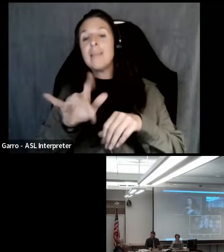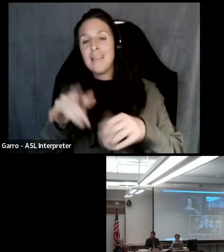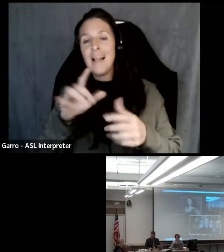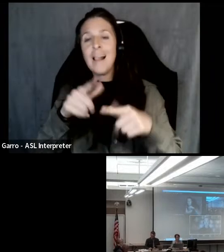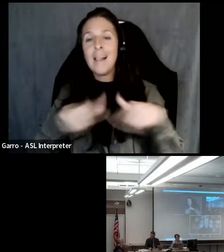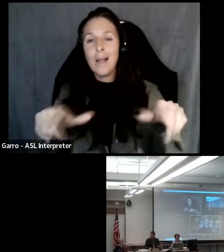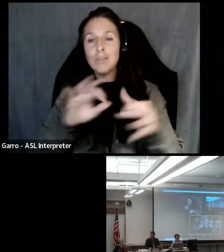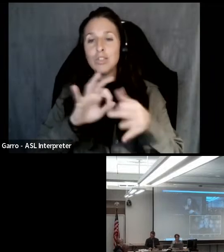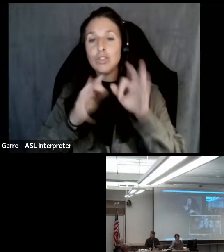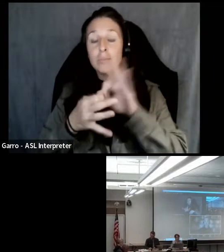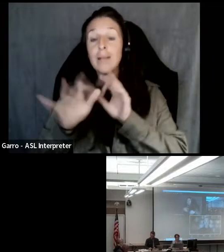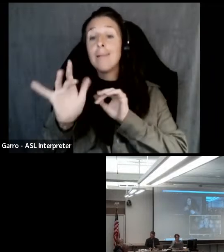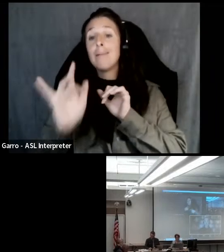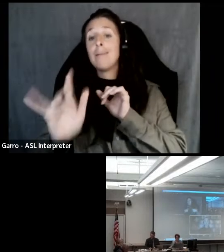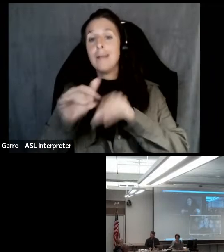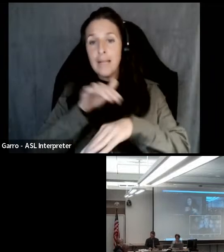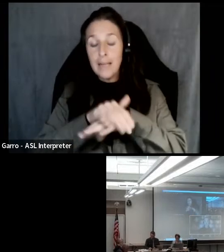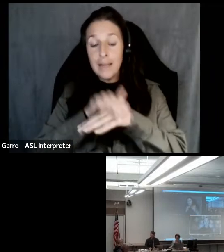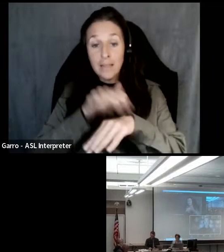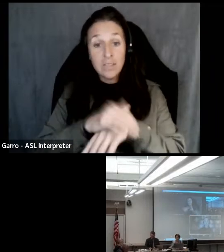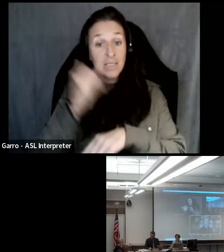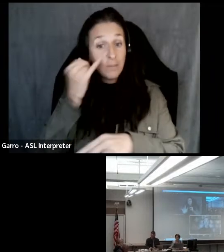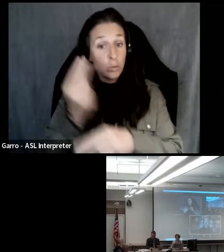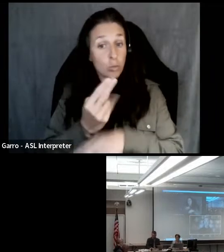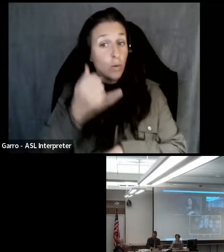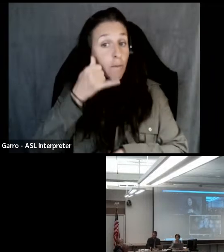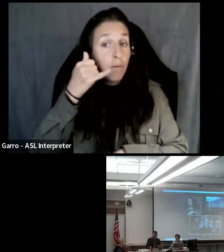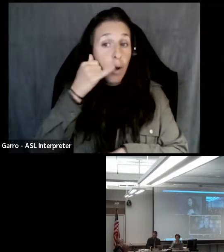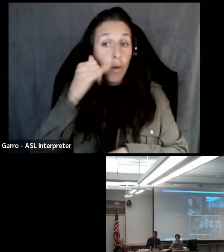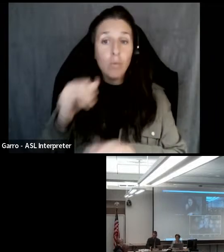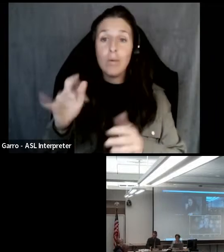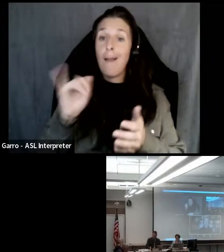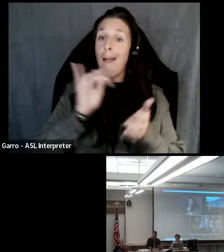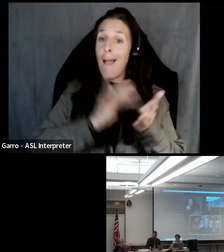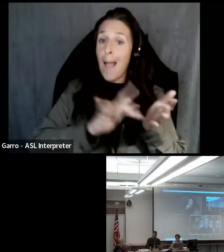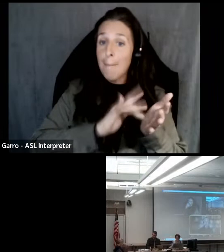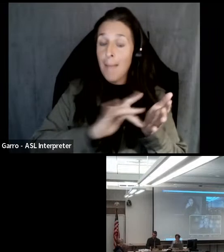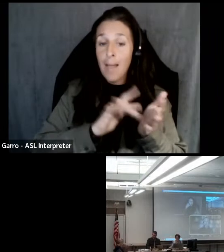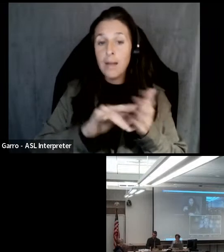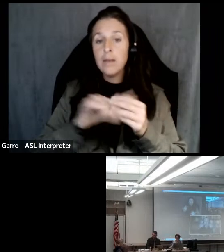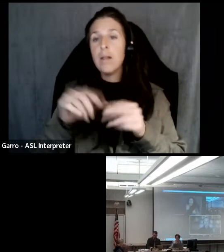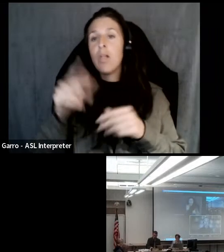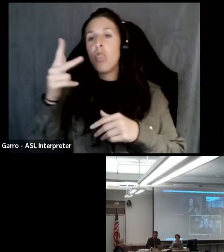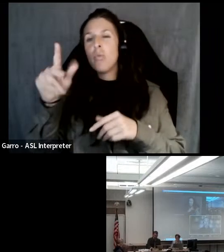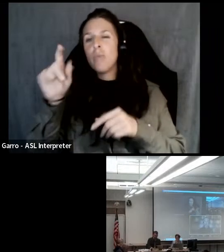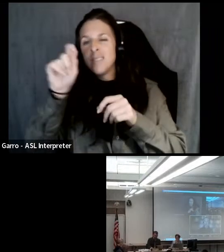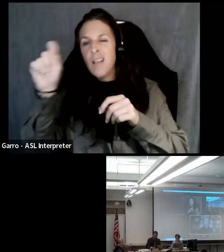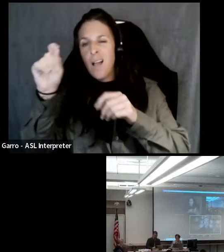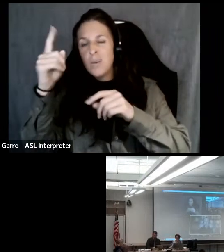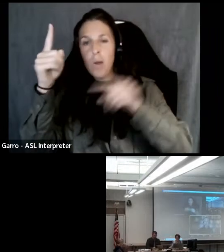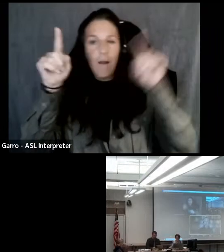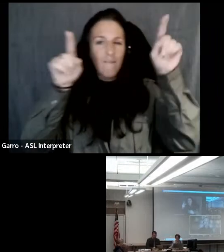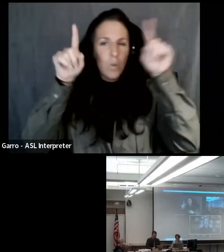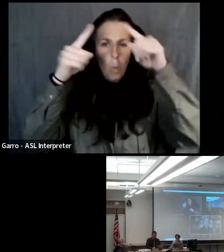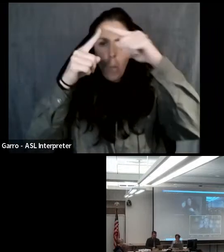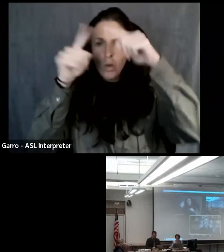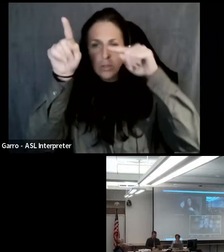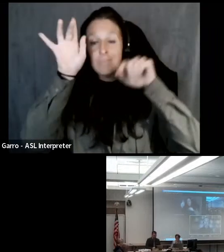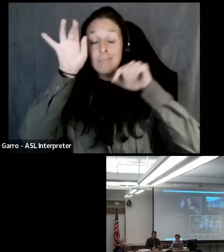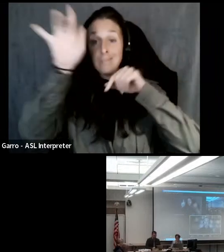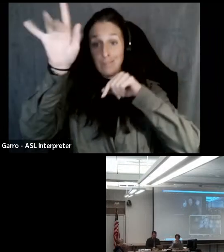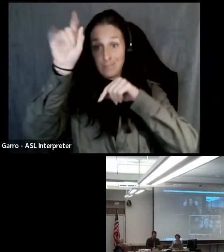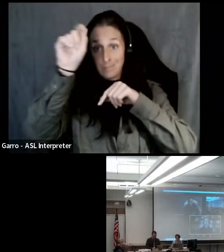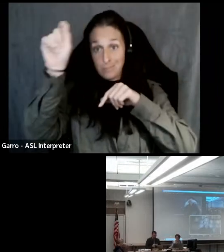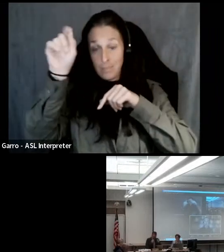select English. If you're using your phone or an iPad, then locate the 3-dot menu in one of the corners of your screen. Click on